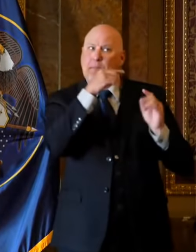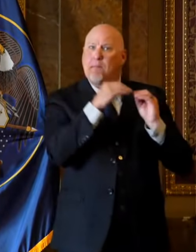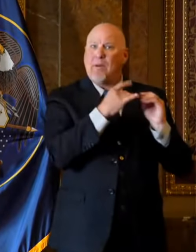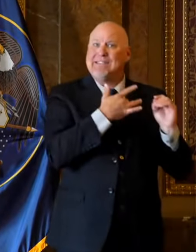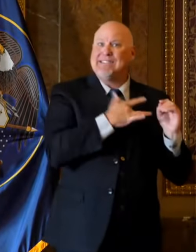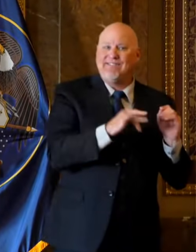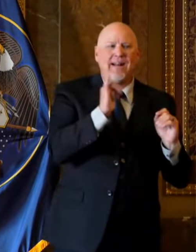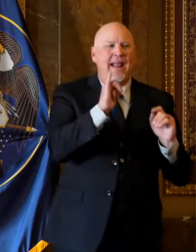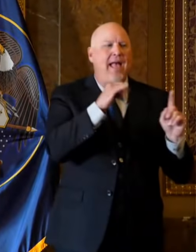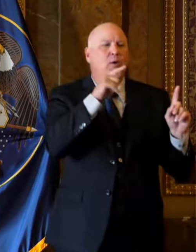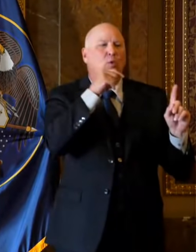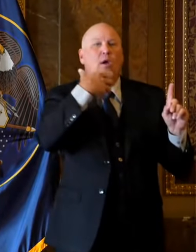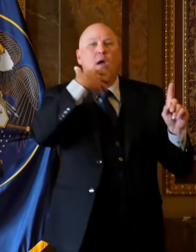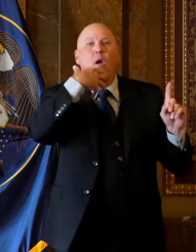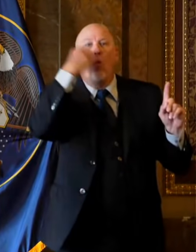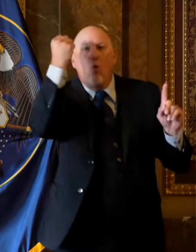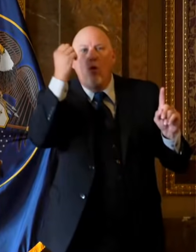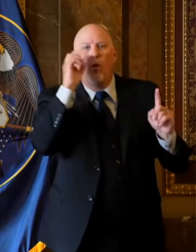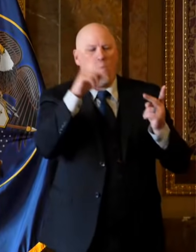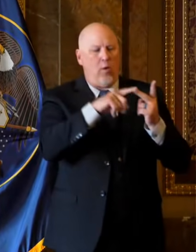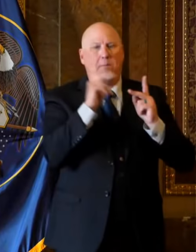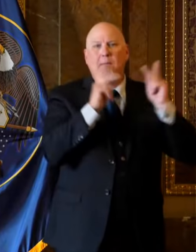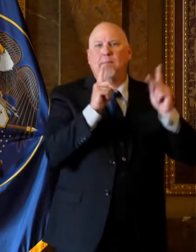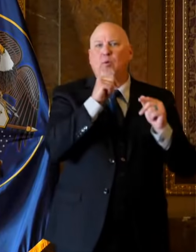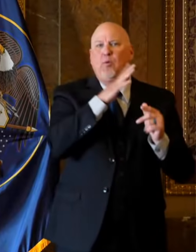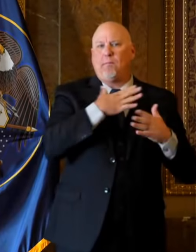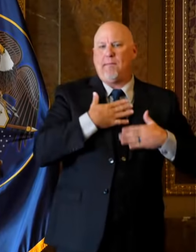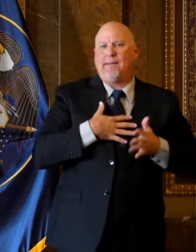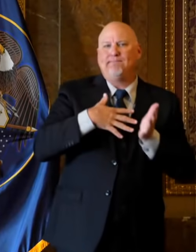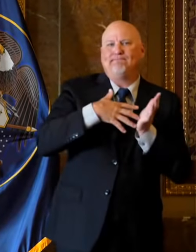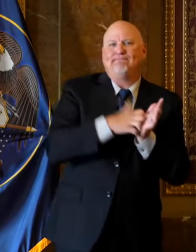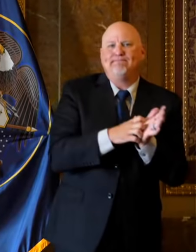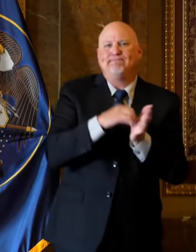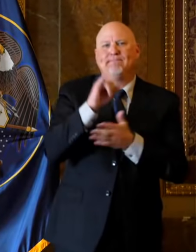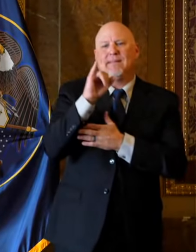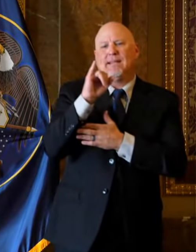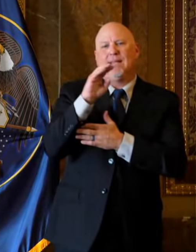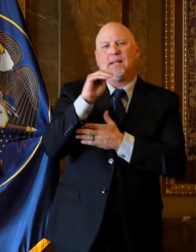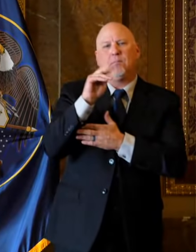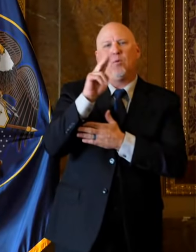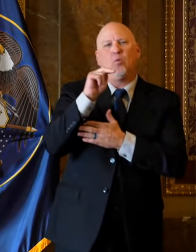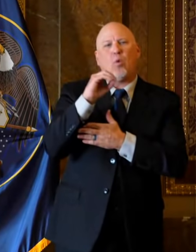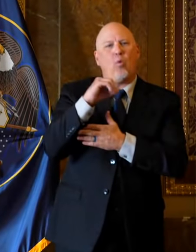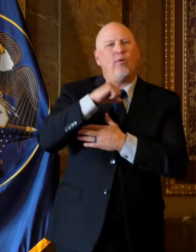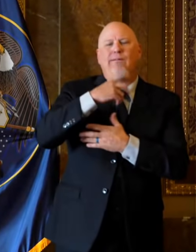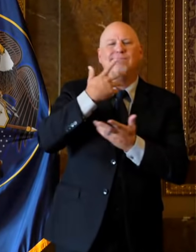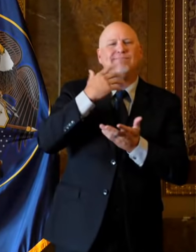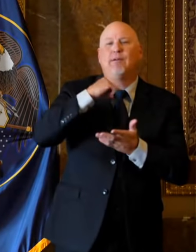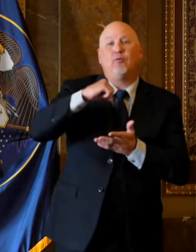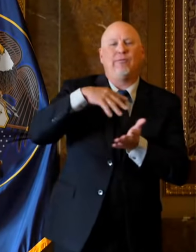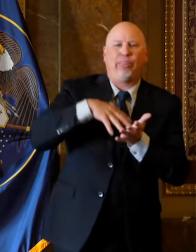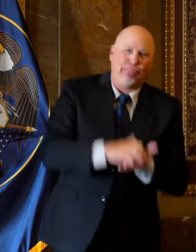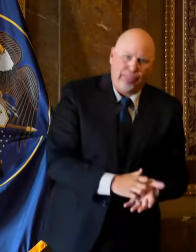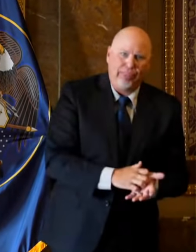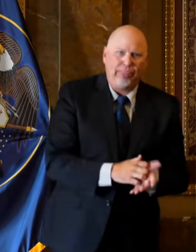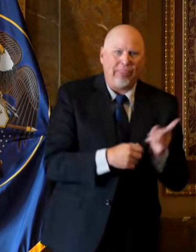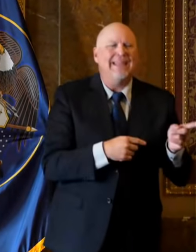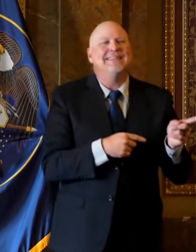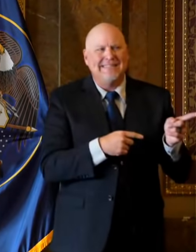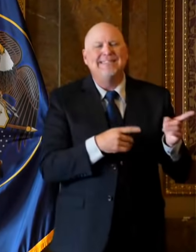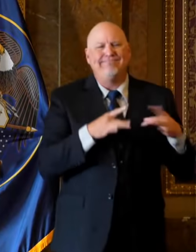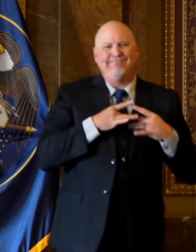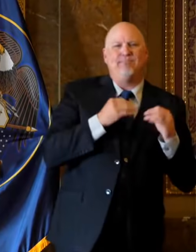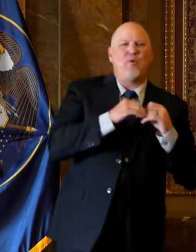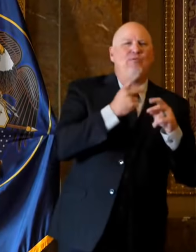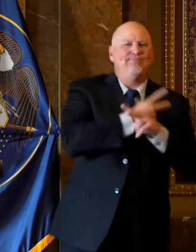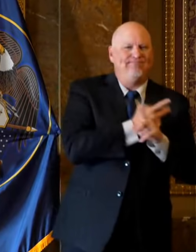But those instances are so rare. That being said, I'm as much as I dislike it, I'm going